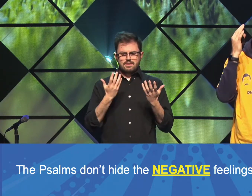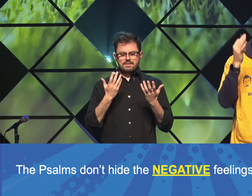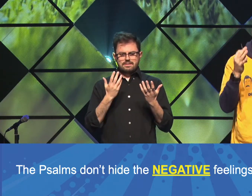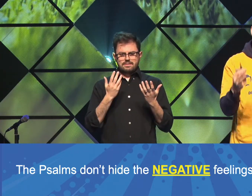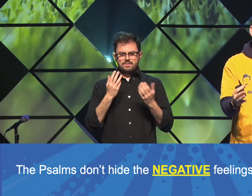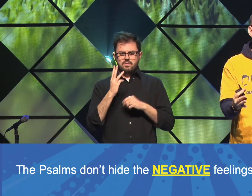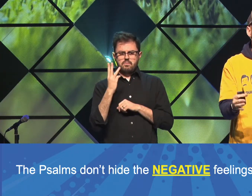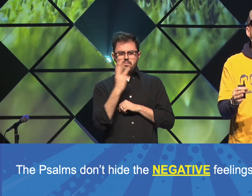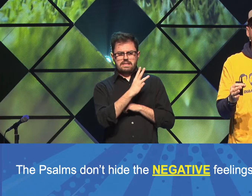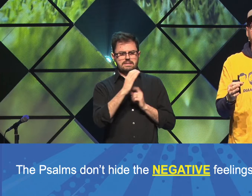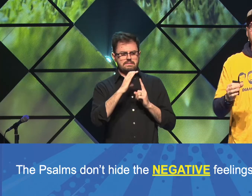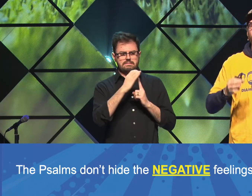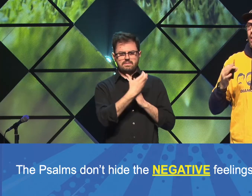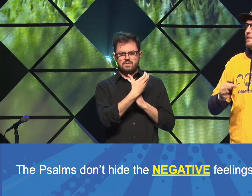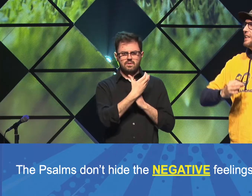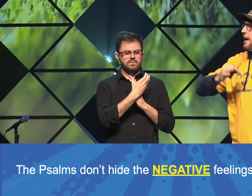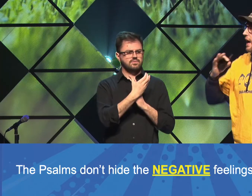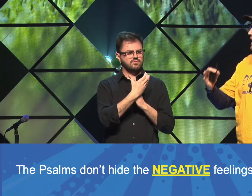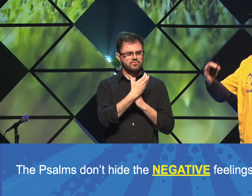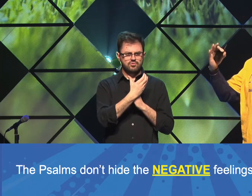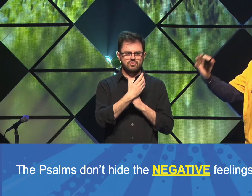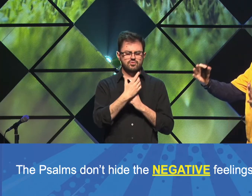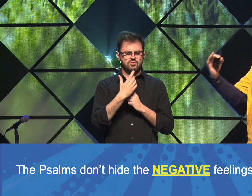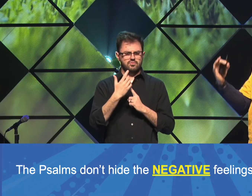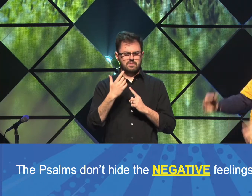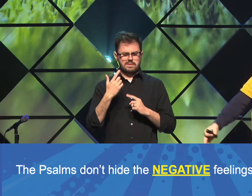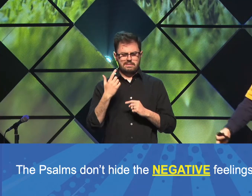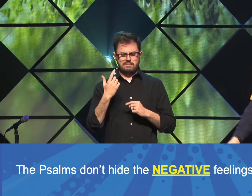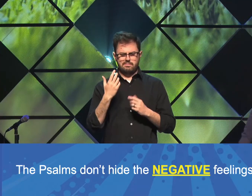of being that wants to hide our